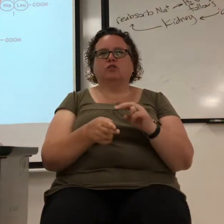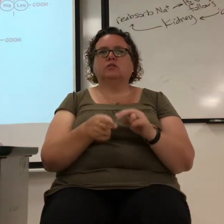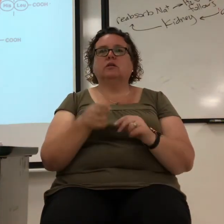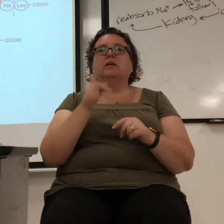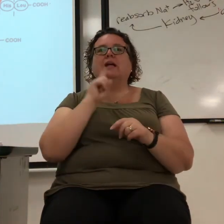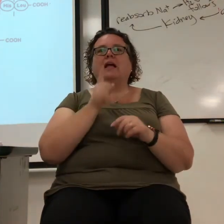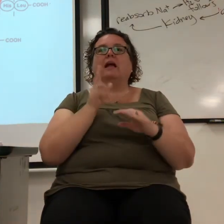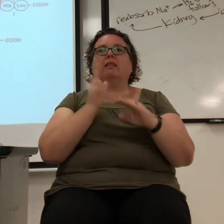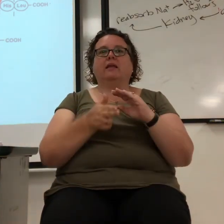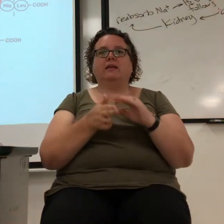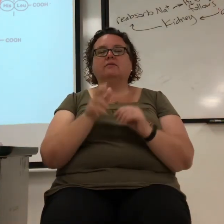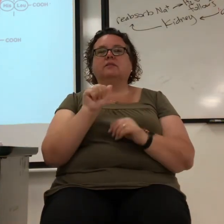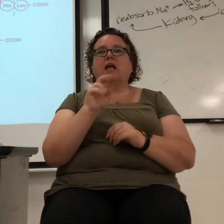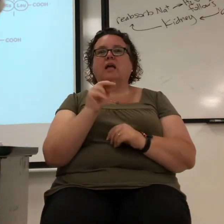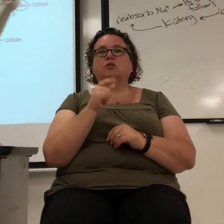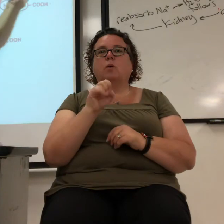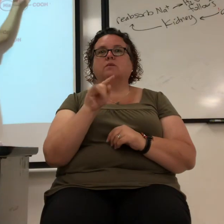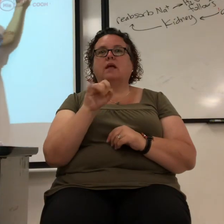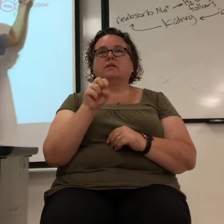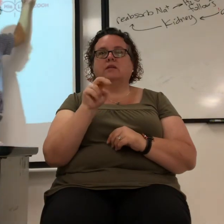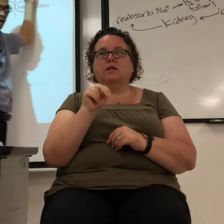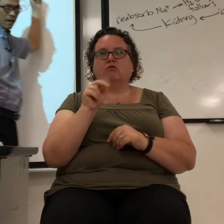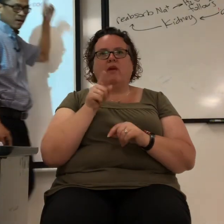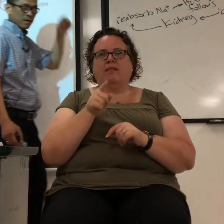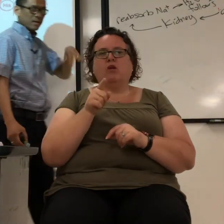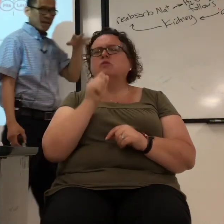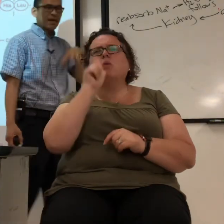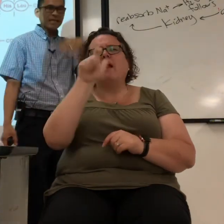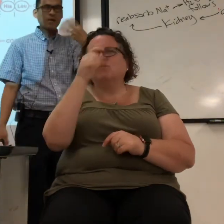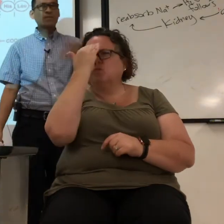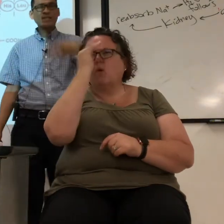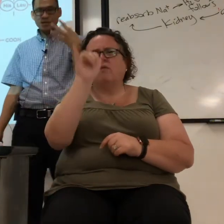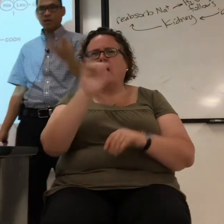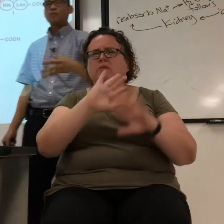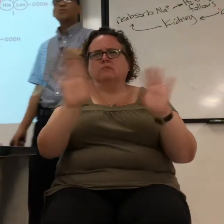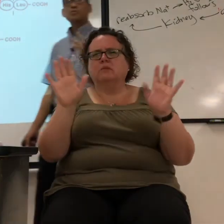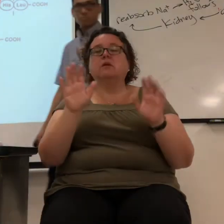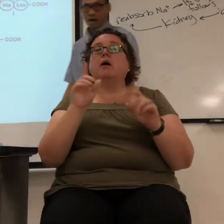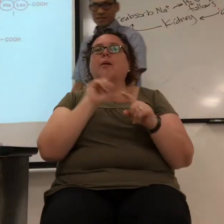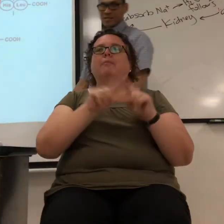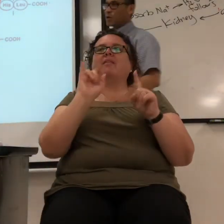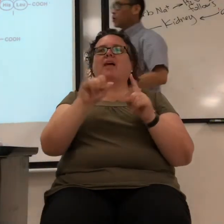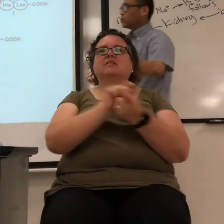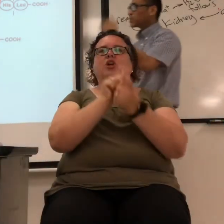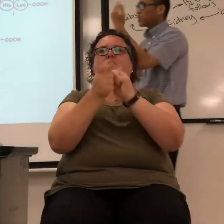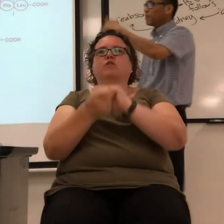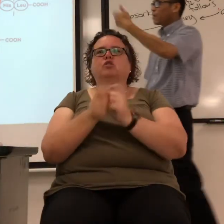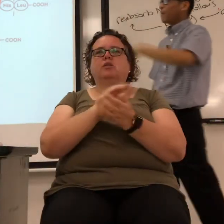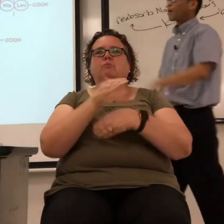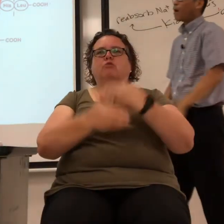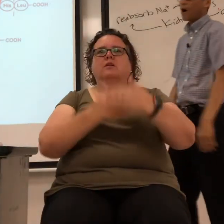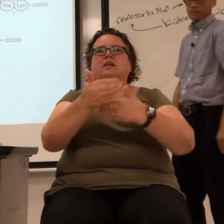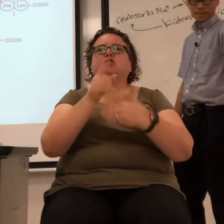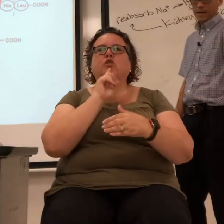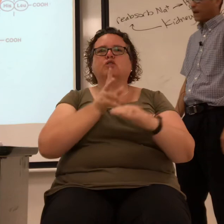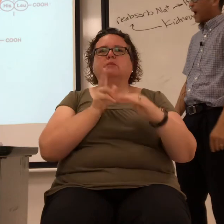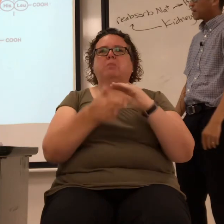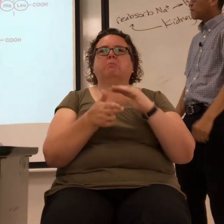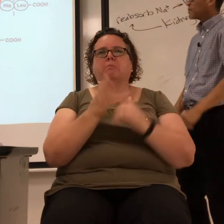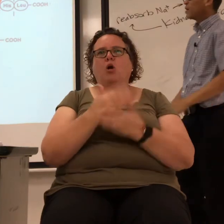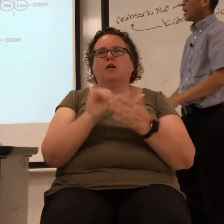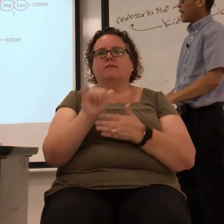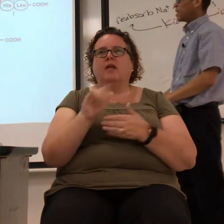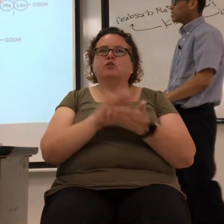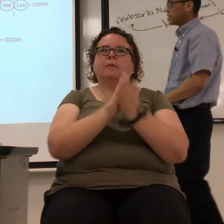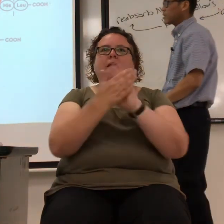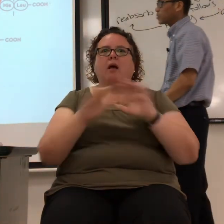It cleaves angiotensinogen right there. You don't have to know that. That's the conversion process. You're just cleaving a part off to make it